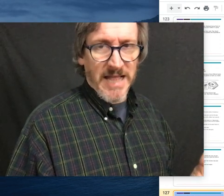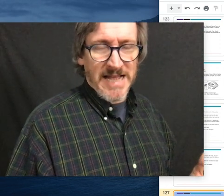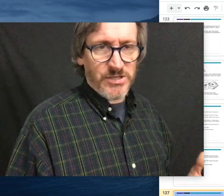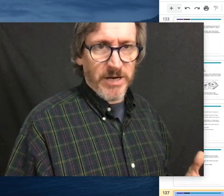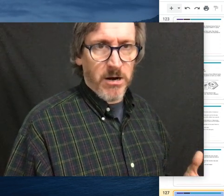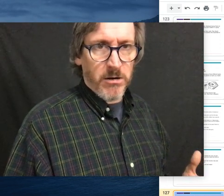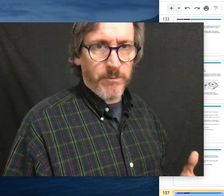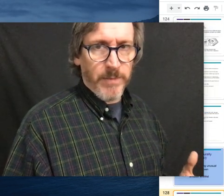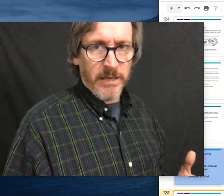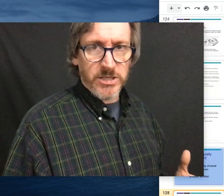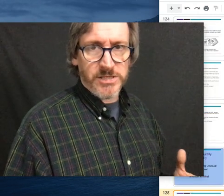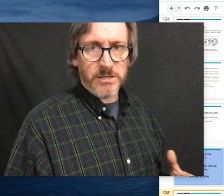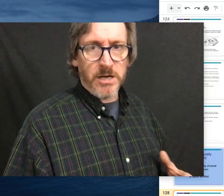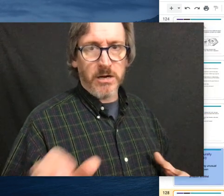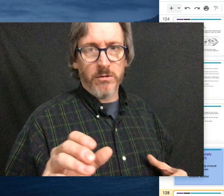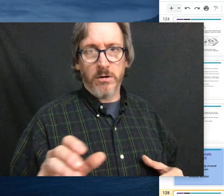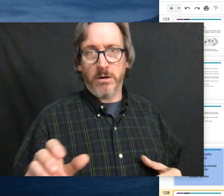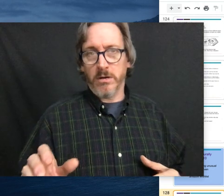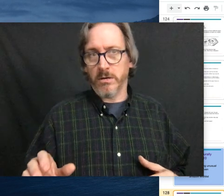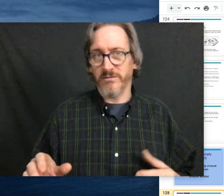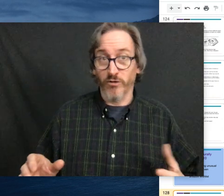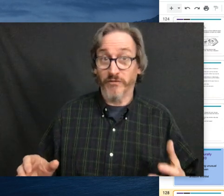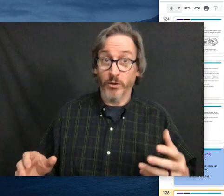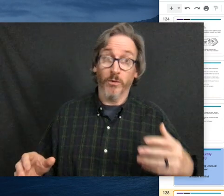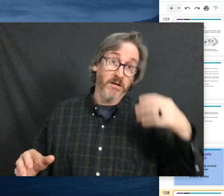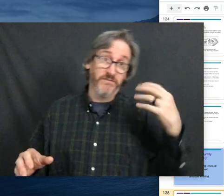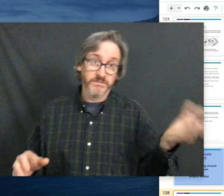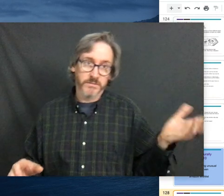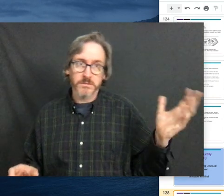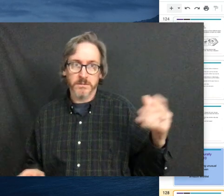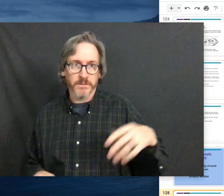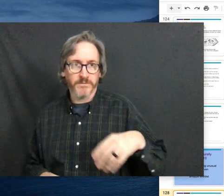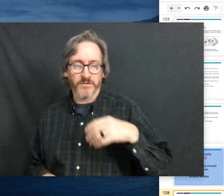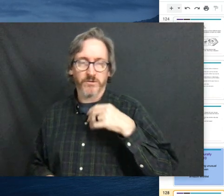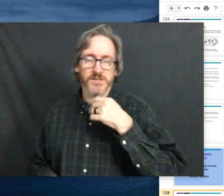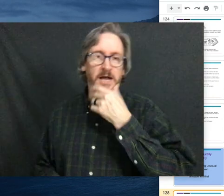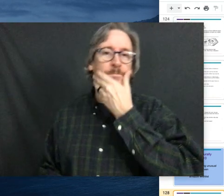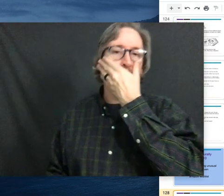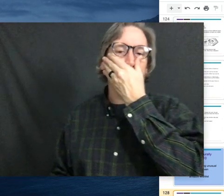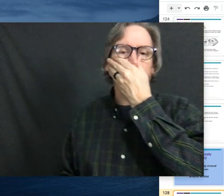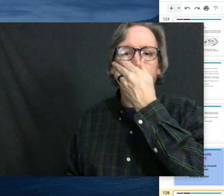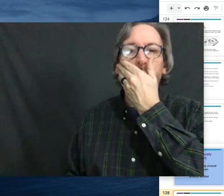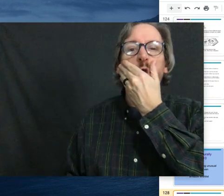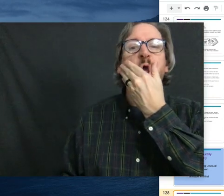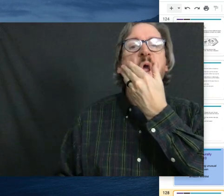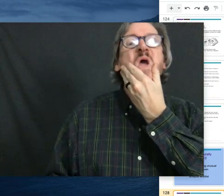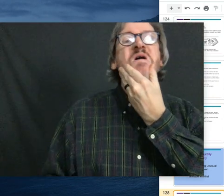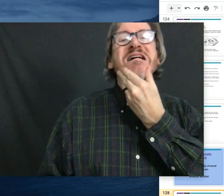The last three are mainly just a review of the first nine,